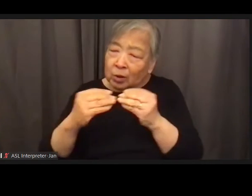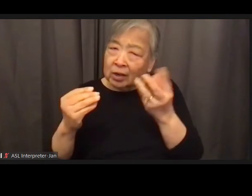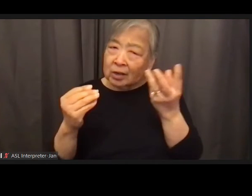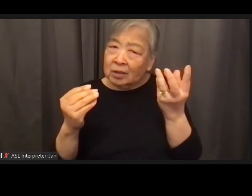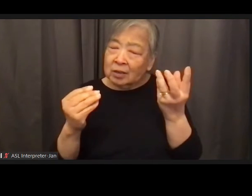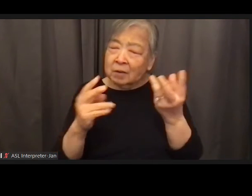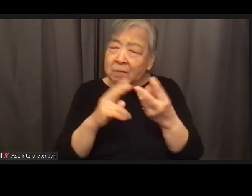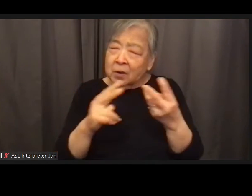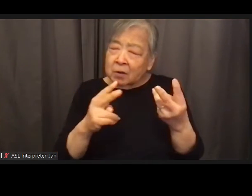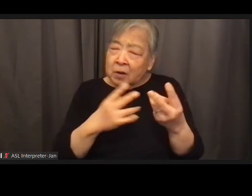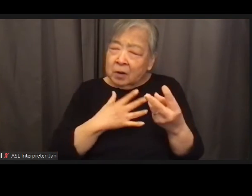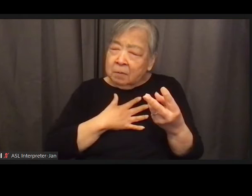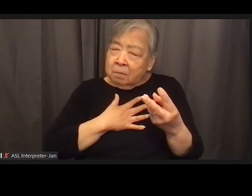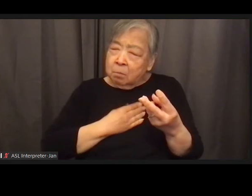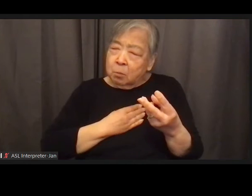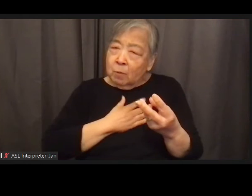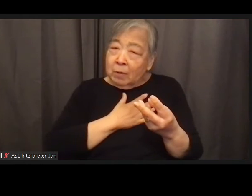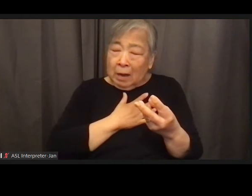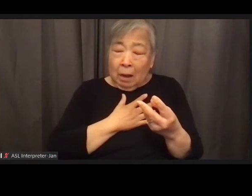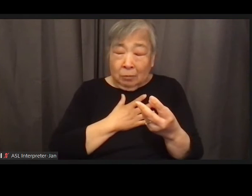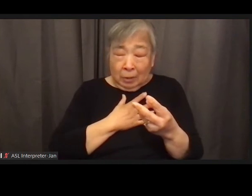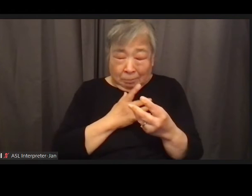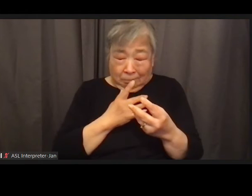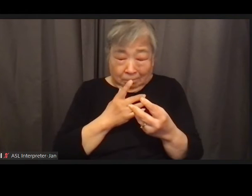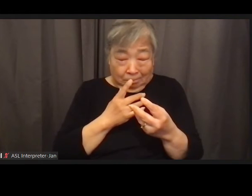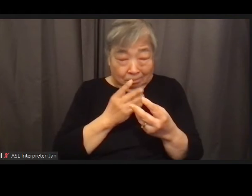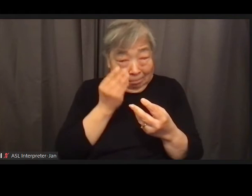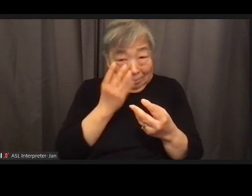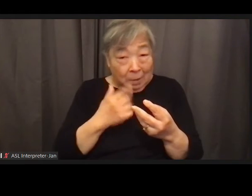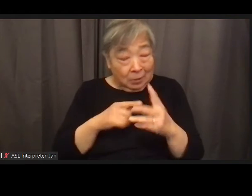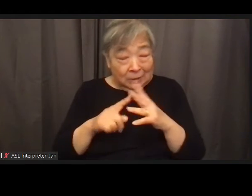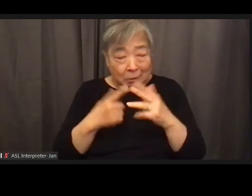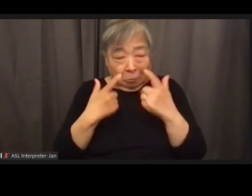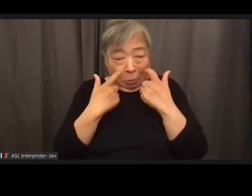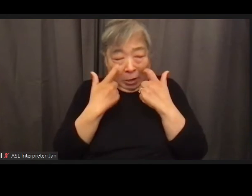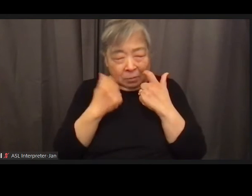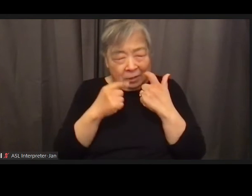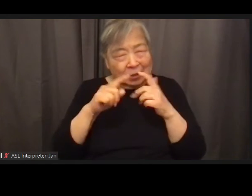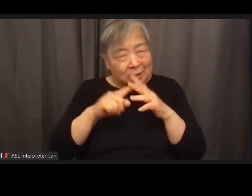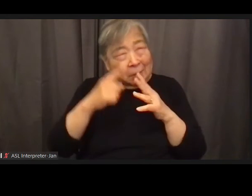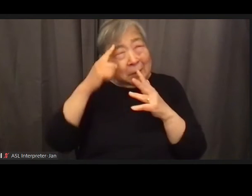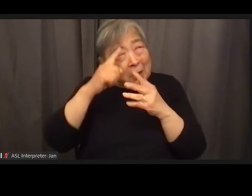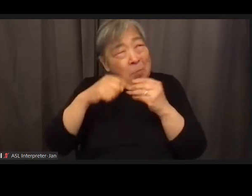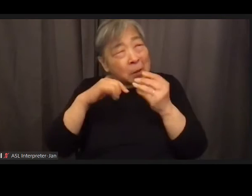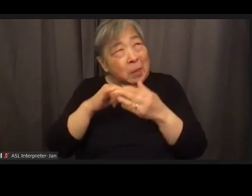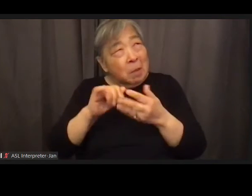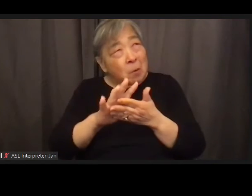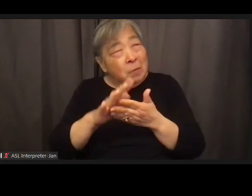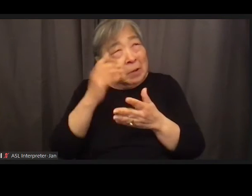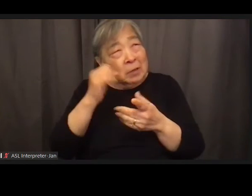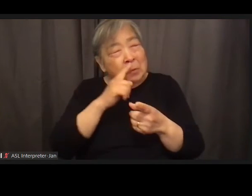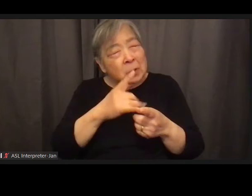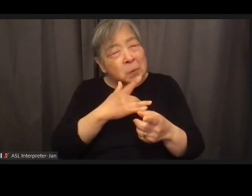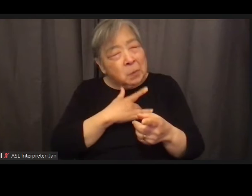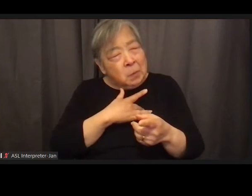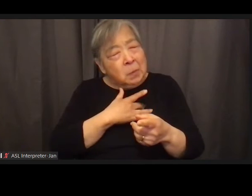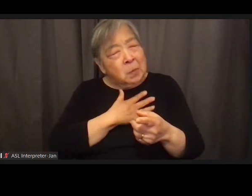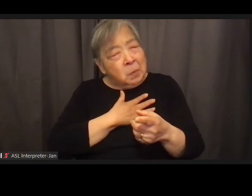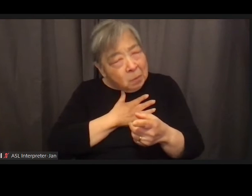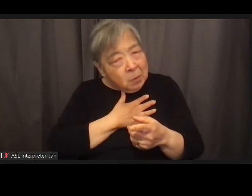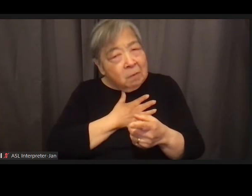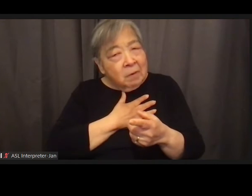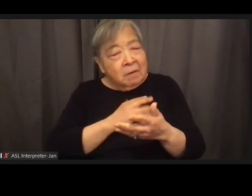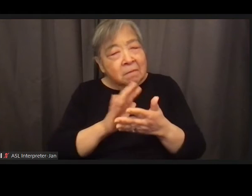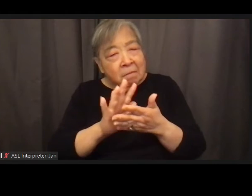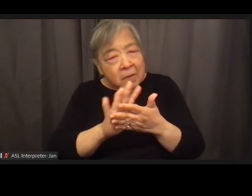very moving, in fact, I'm going to start crying when I start thinking about it, because it is just such a moving film